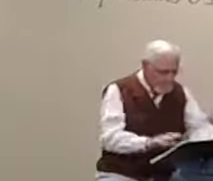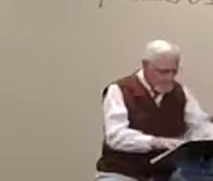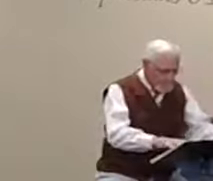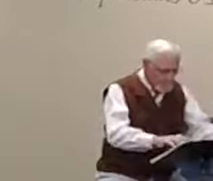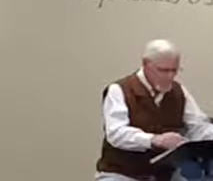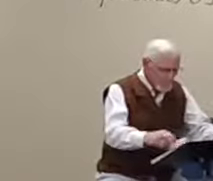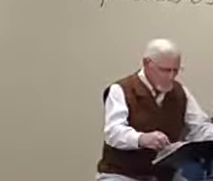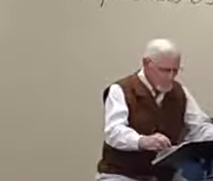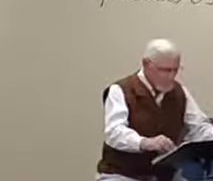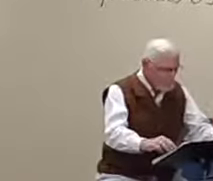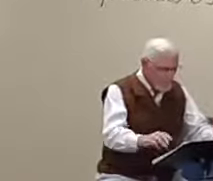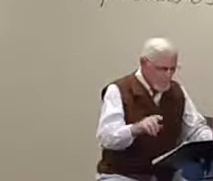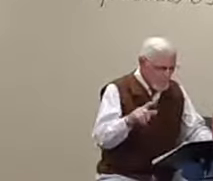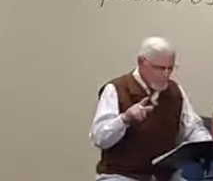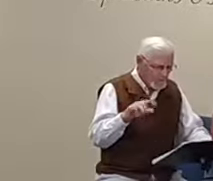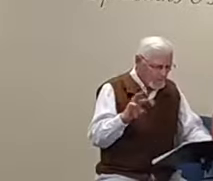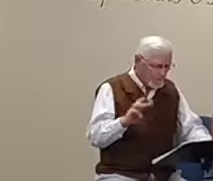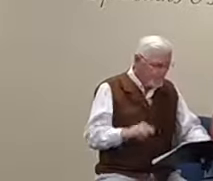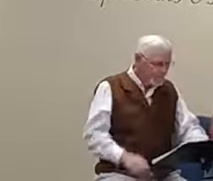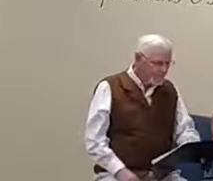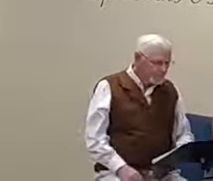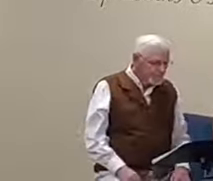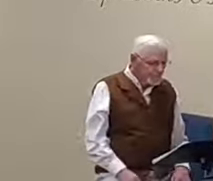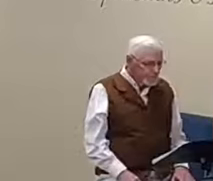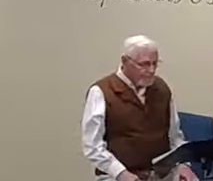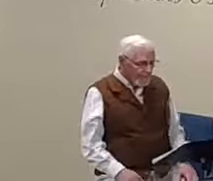326, more about Jesus. Amen.